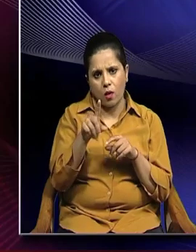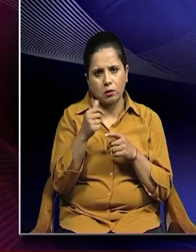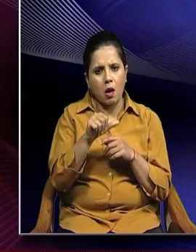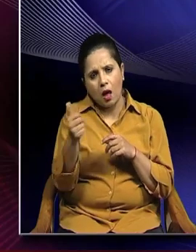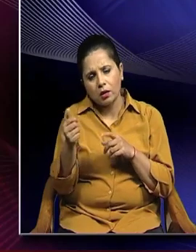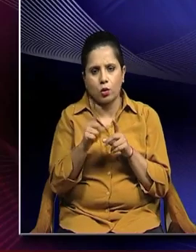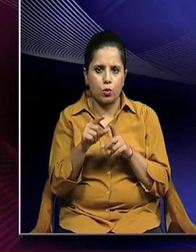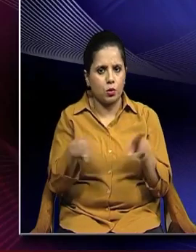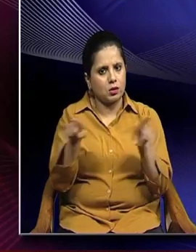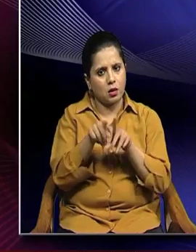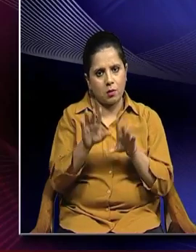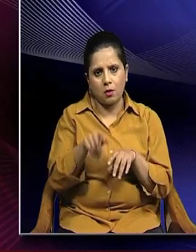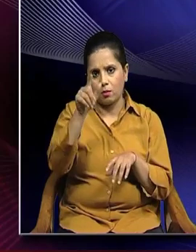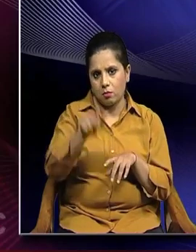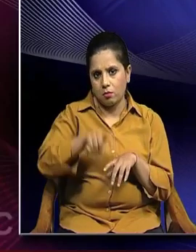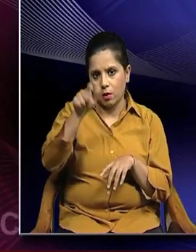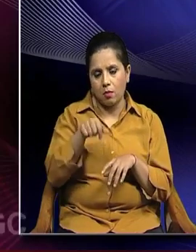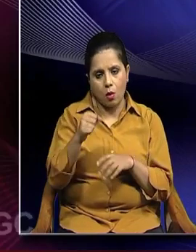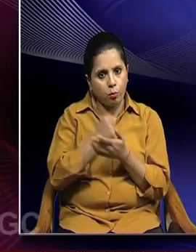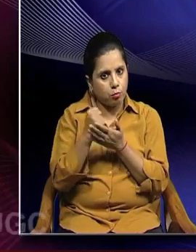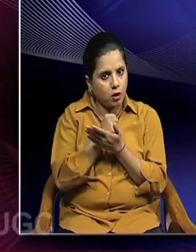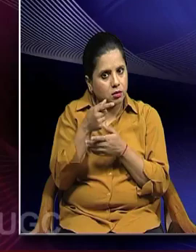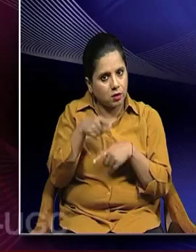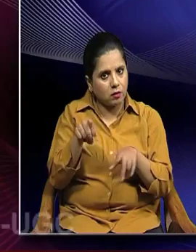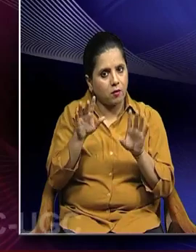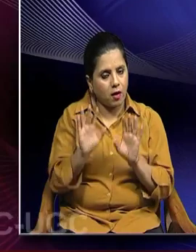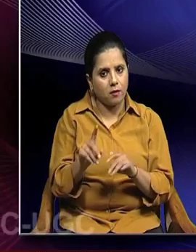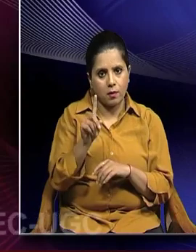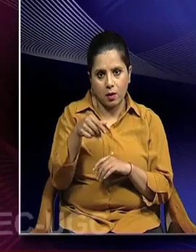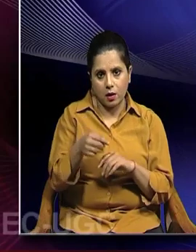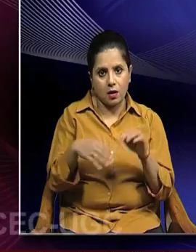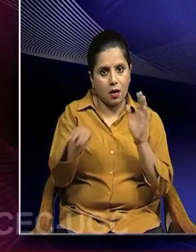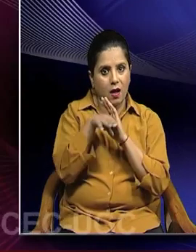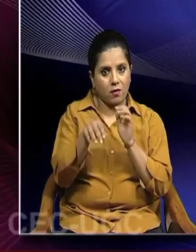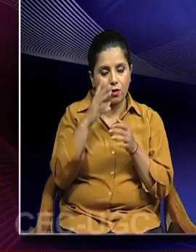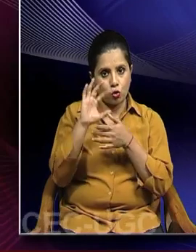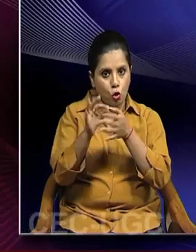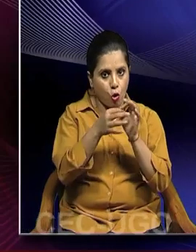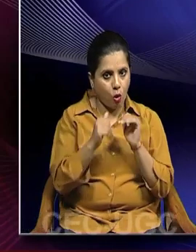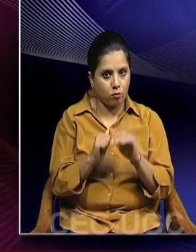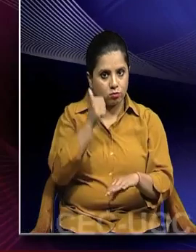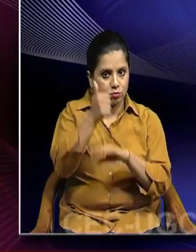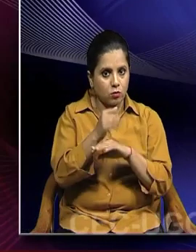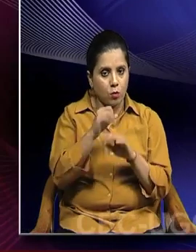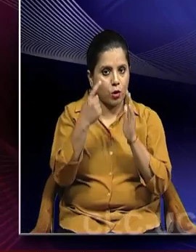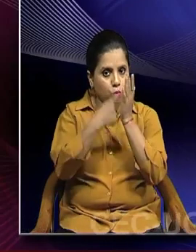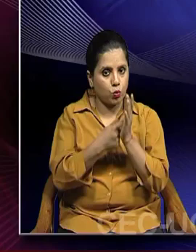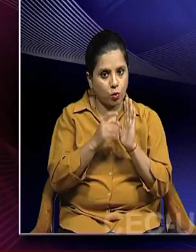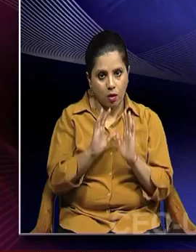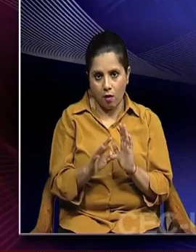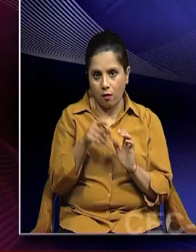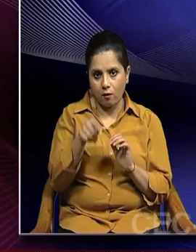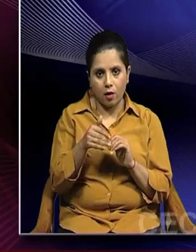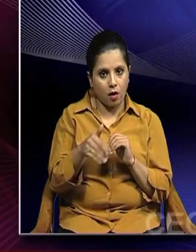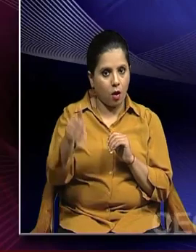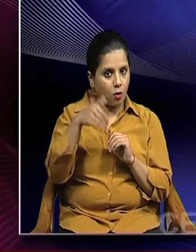other. At individual level they are practicing, but at the level of corporate, the established principles they are going